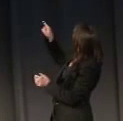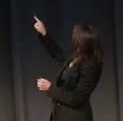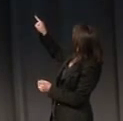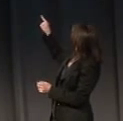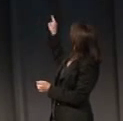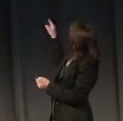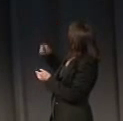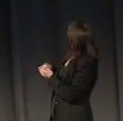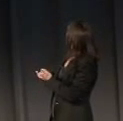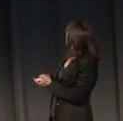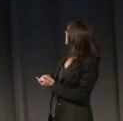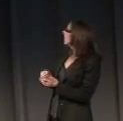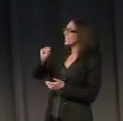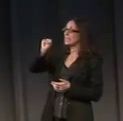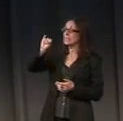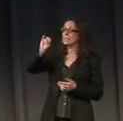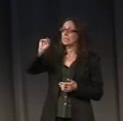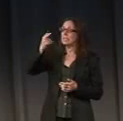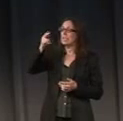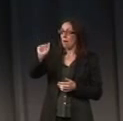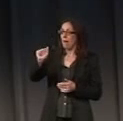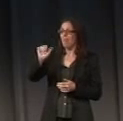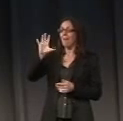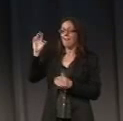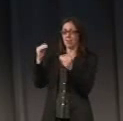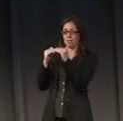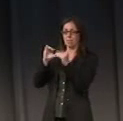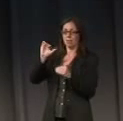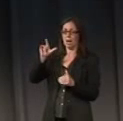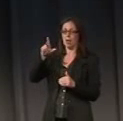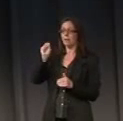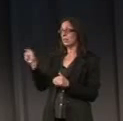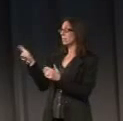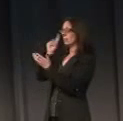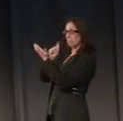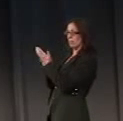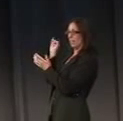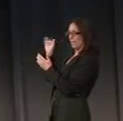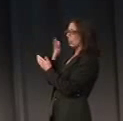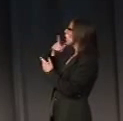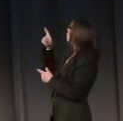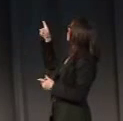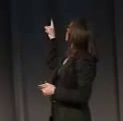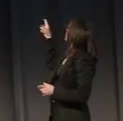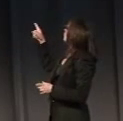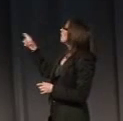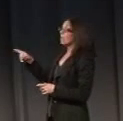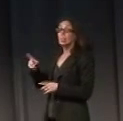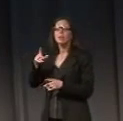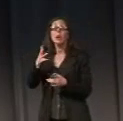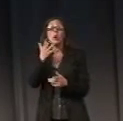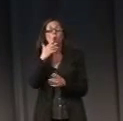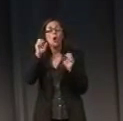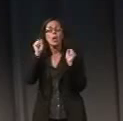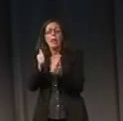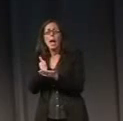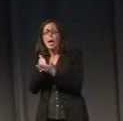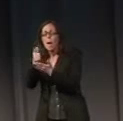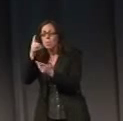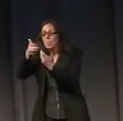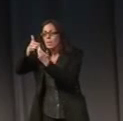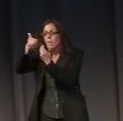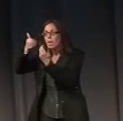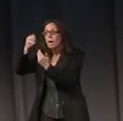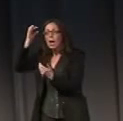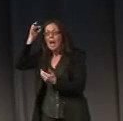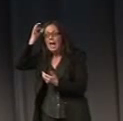Pawan Sinha and his colleagues, to see, for example, the boundaries between the hair and the face